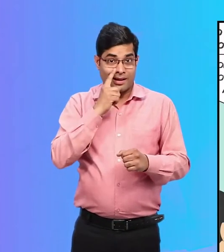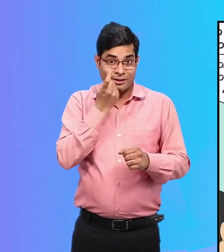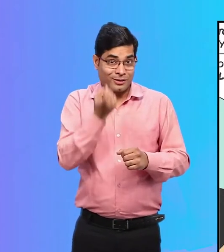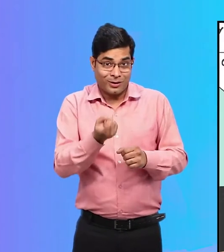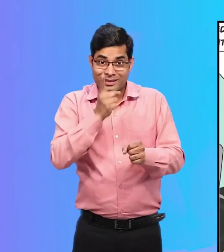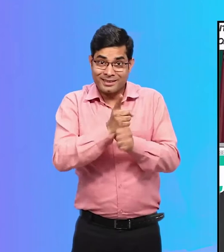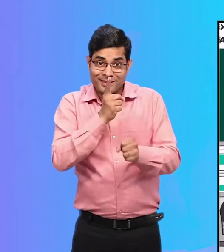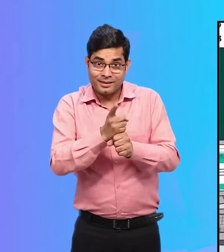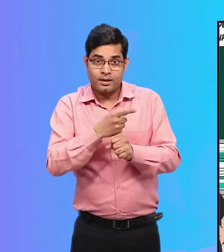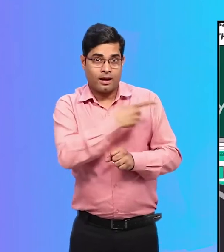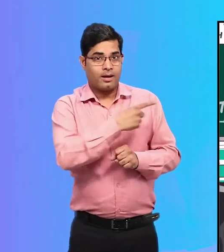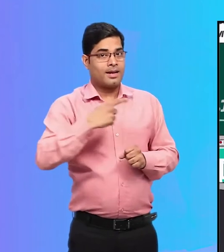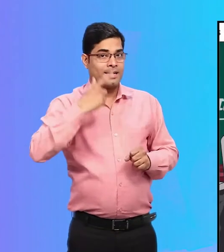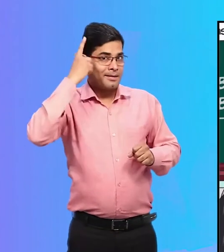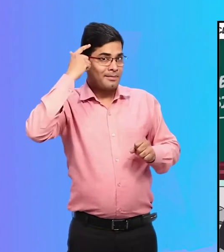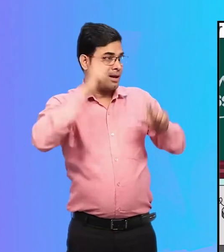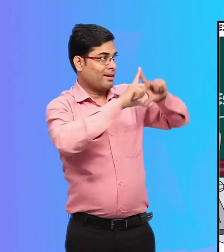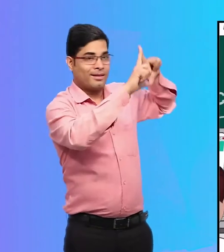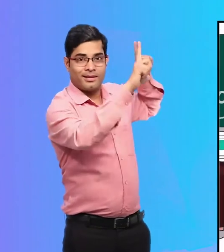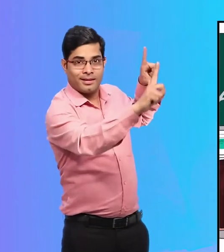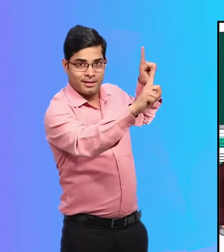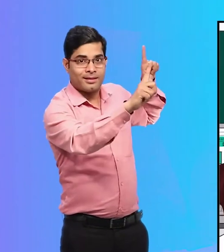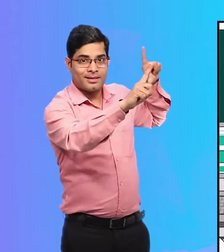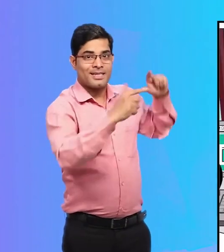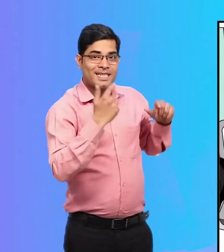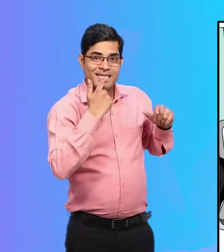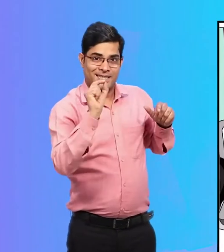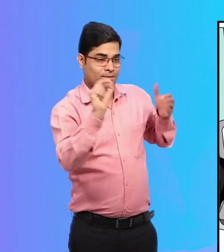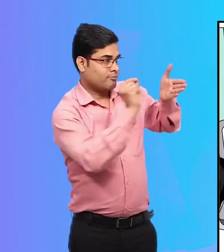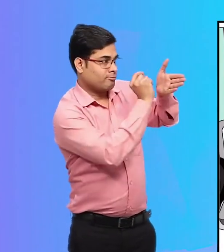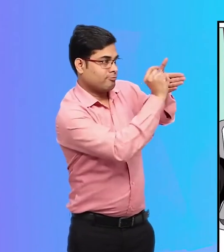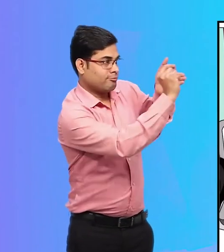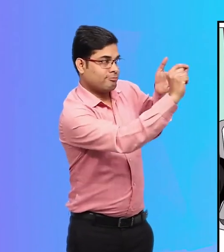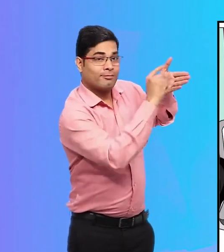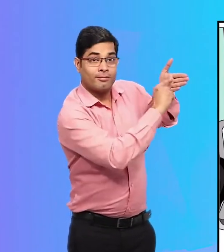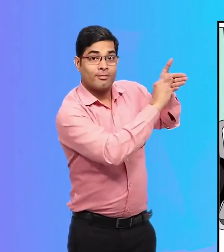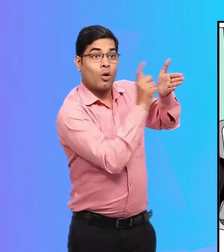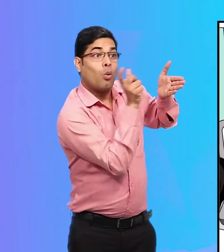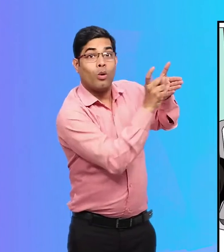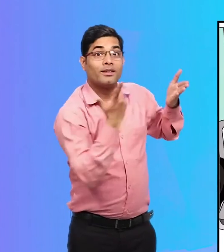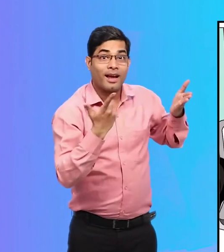Jyoti ma'am had written out the words web accessibility on the chalkboard.